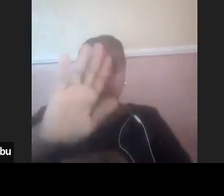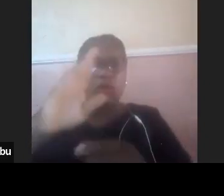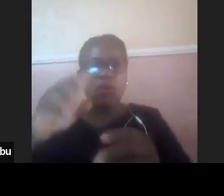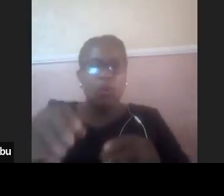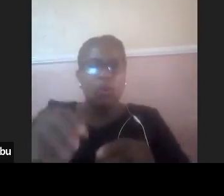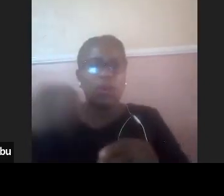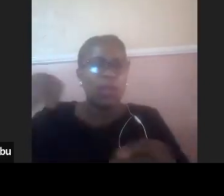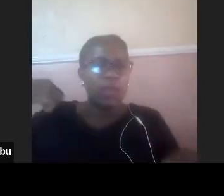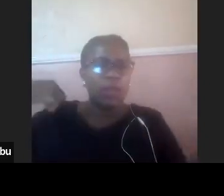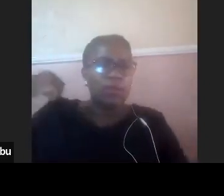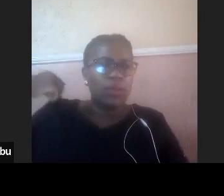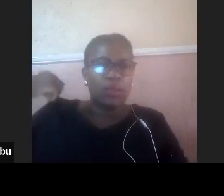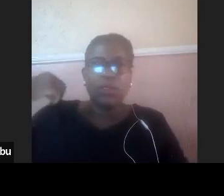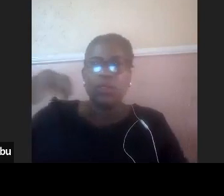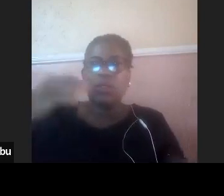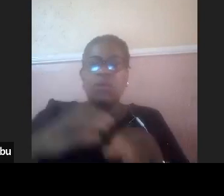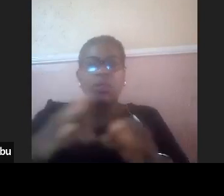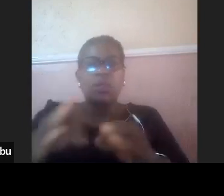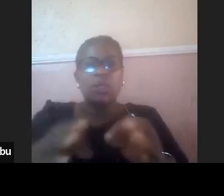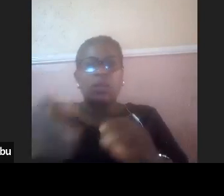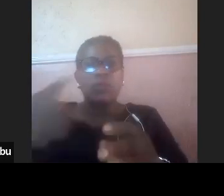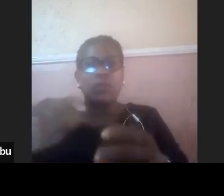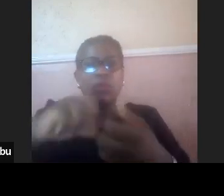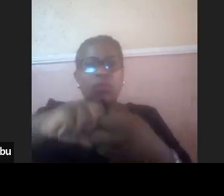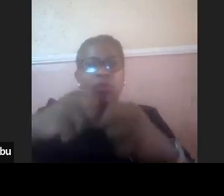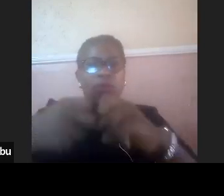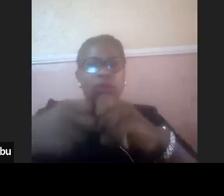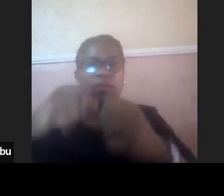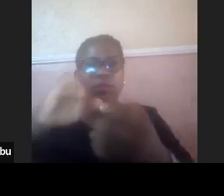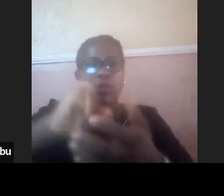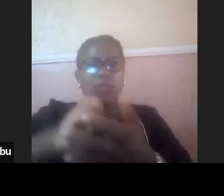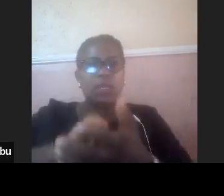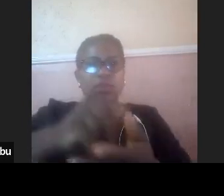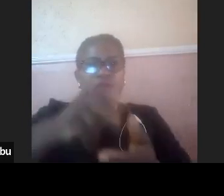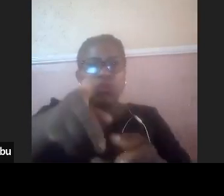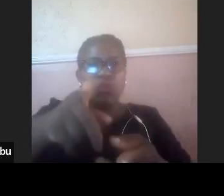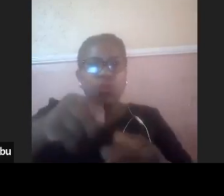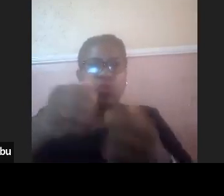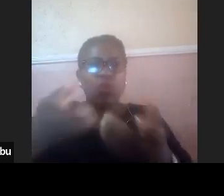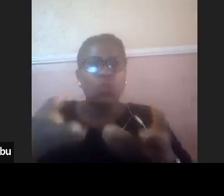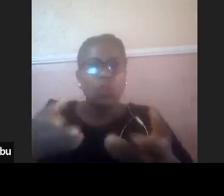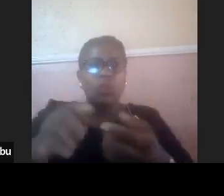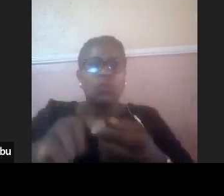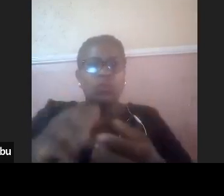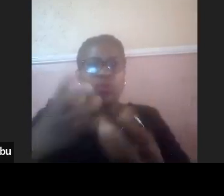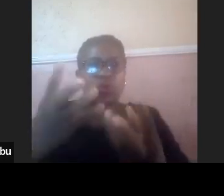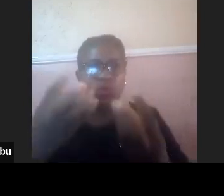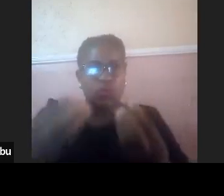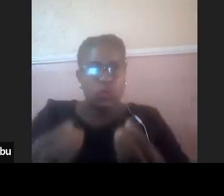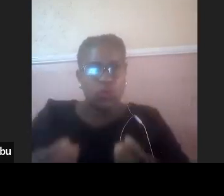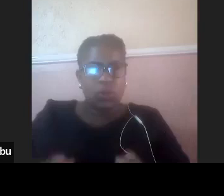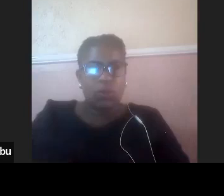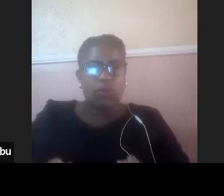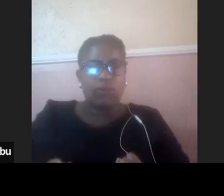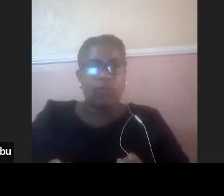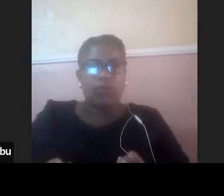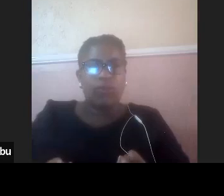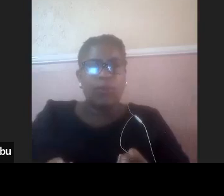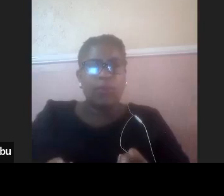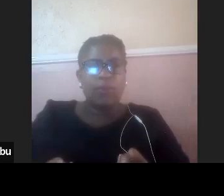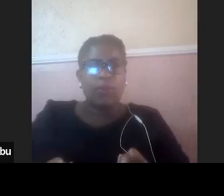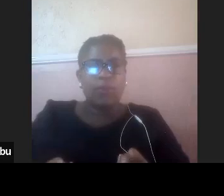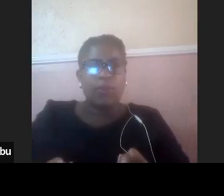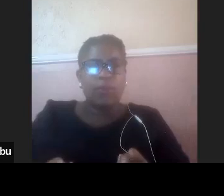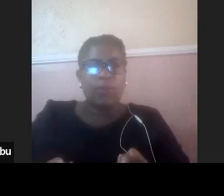if the problem that you want to address is a problem that is big enough to be of interest to the